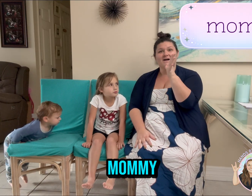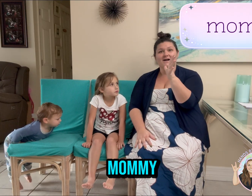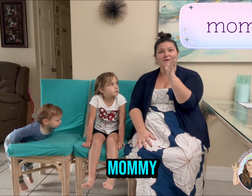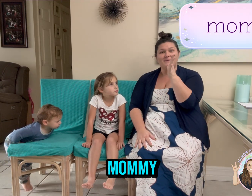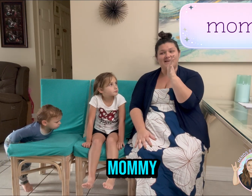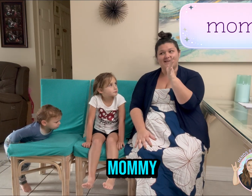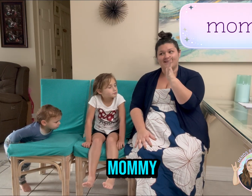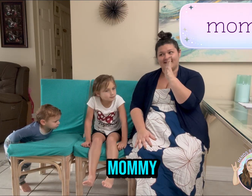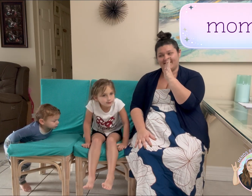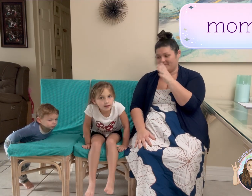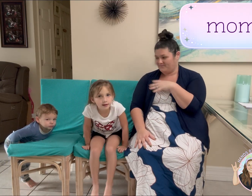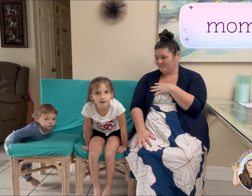Mommy.